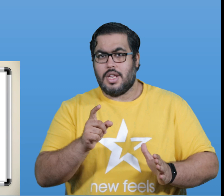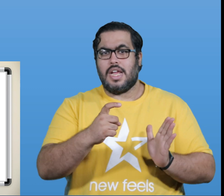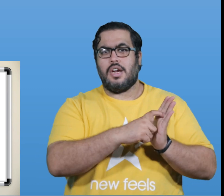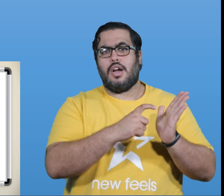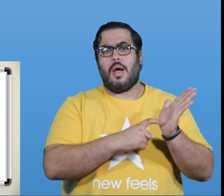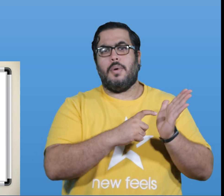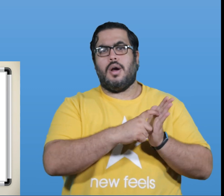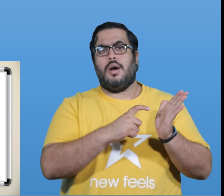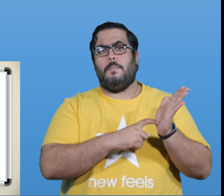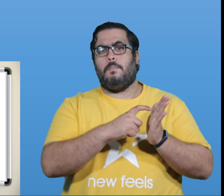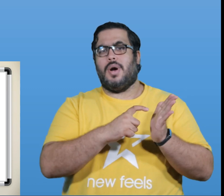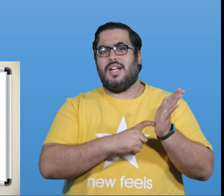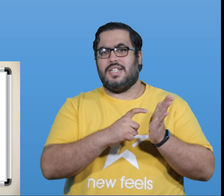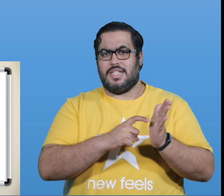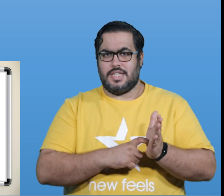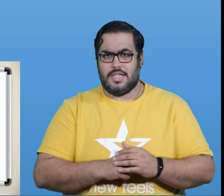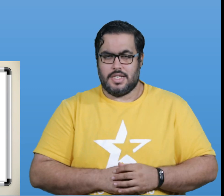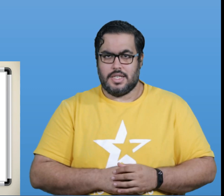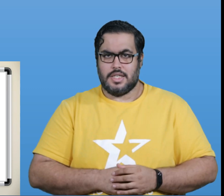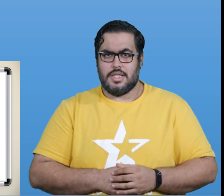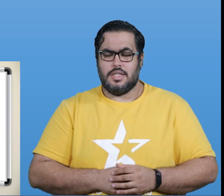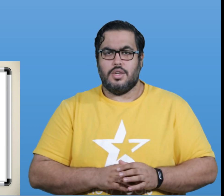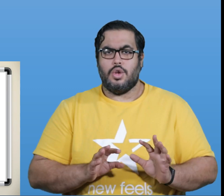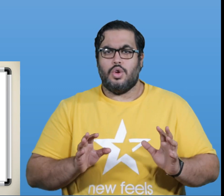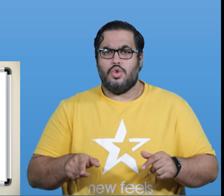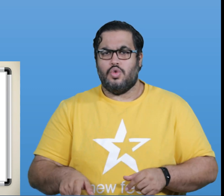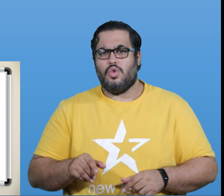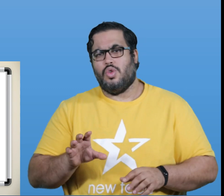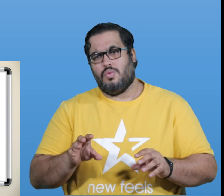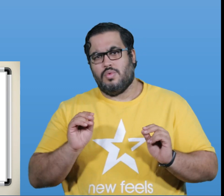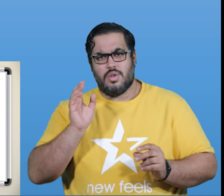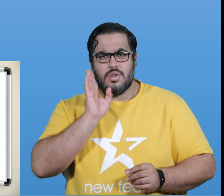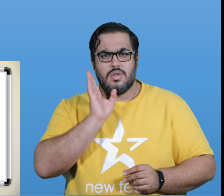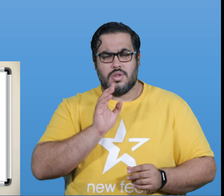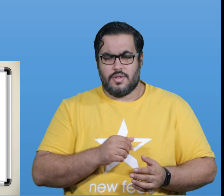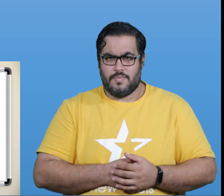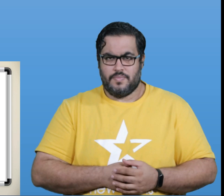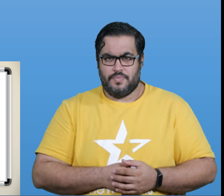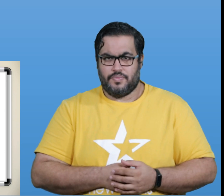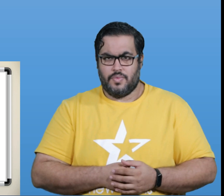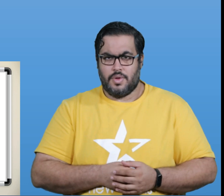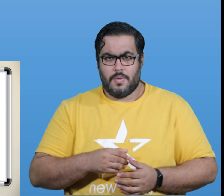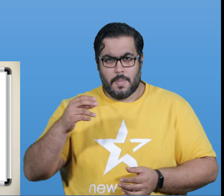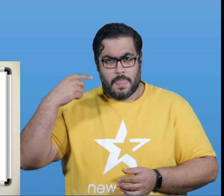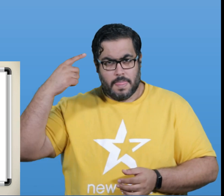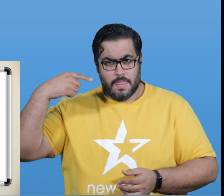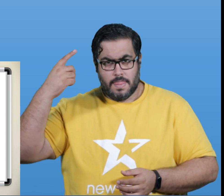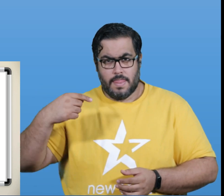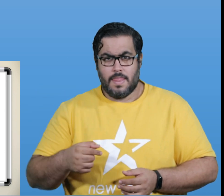grammar practice. So we have a few grammatical rules and we want to practice them. And we remember we talked about the past